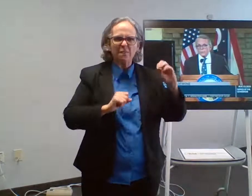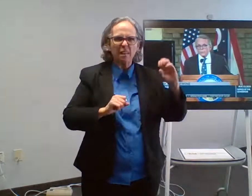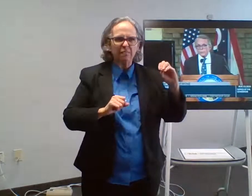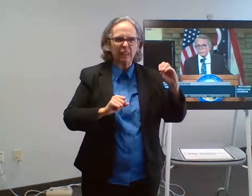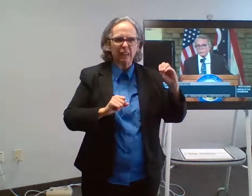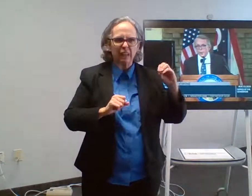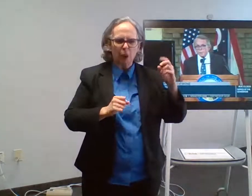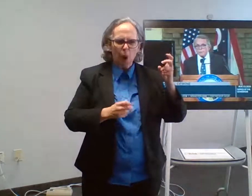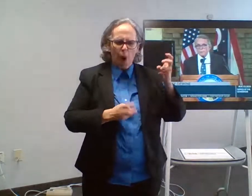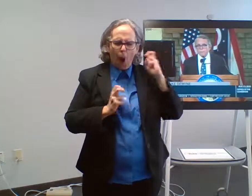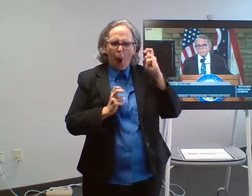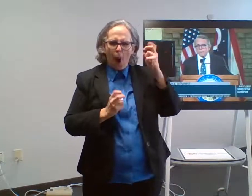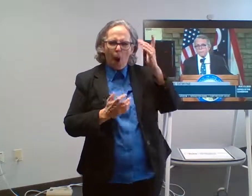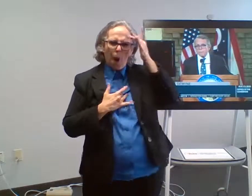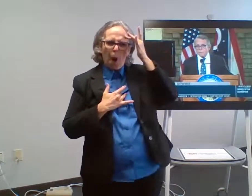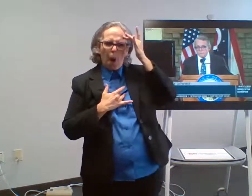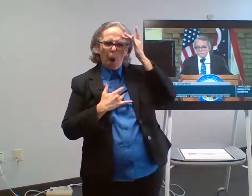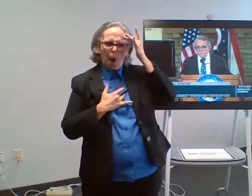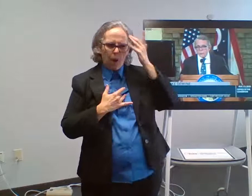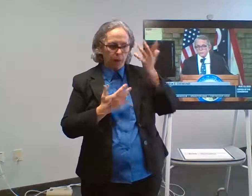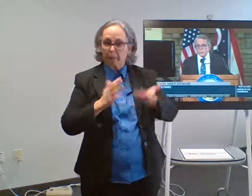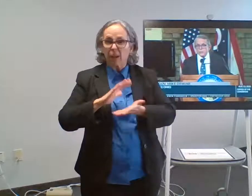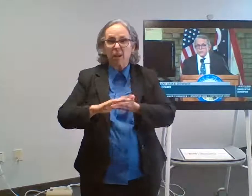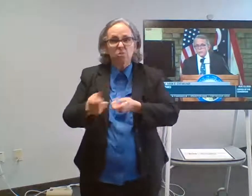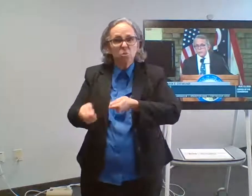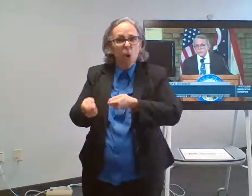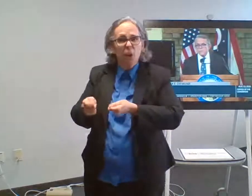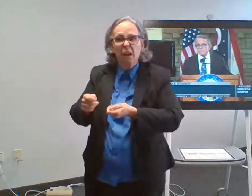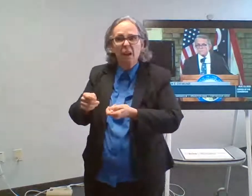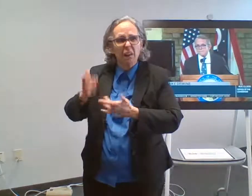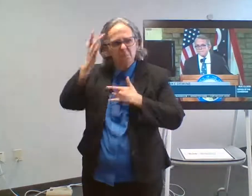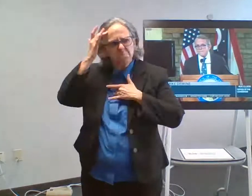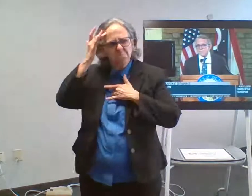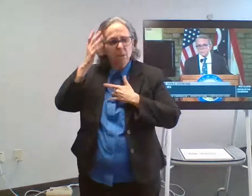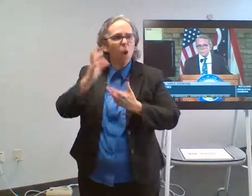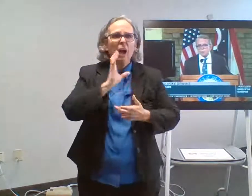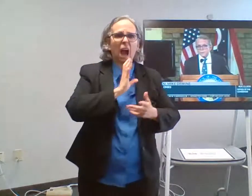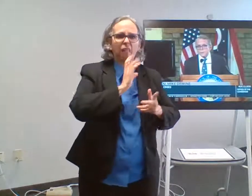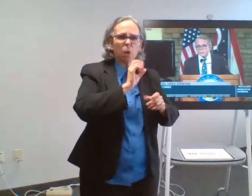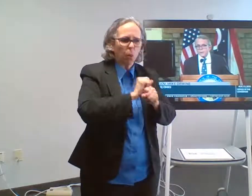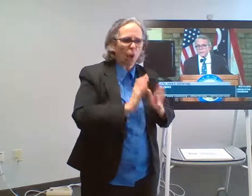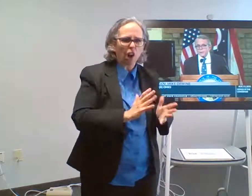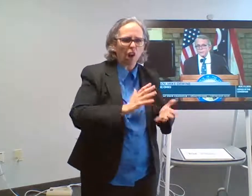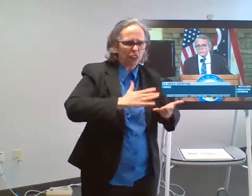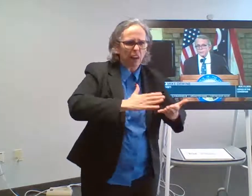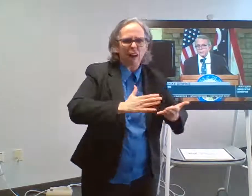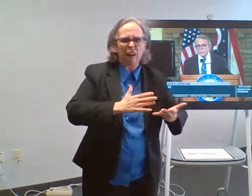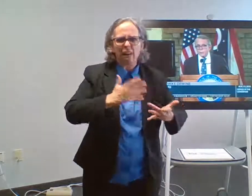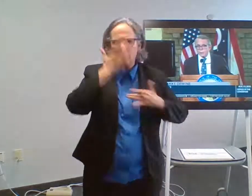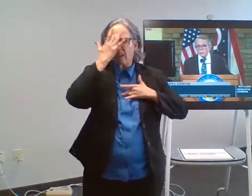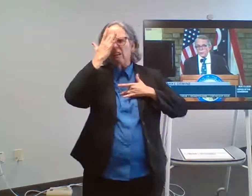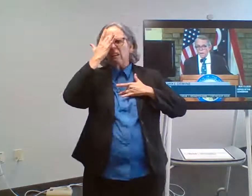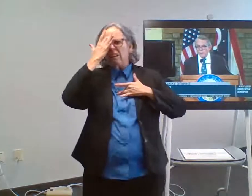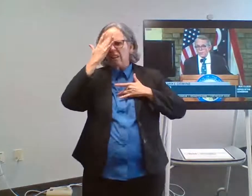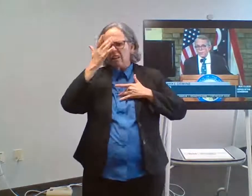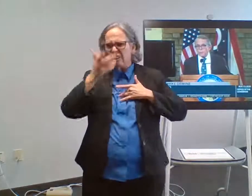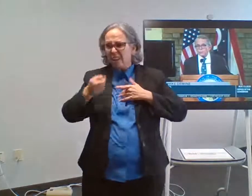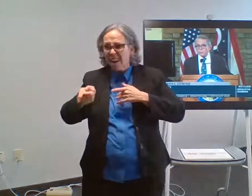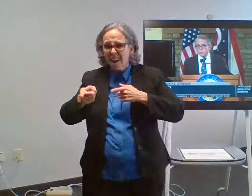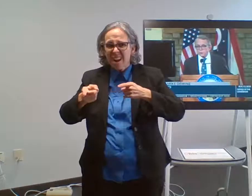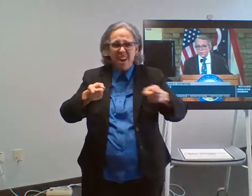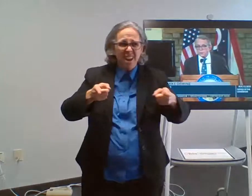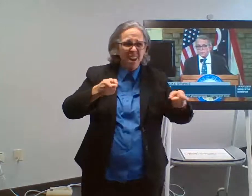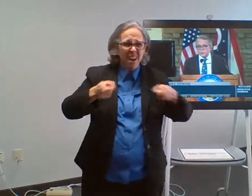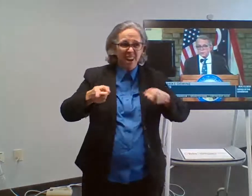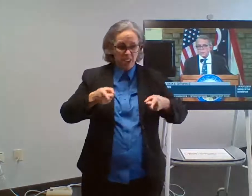the custodian may, person in the kitchen may. So look, we have a lot at stake.